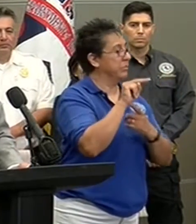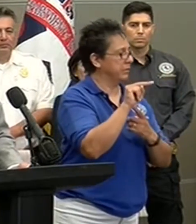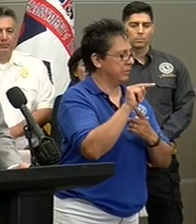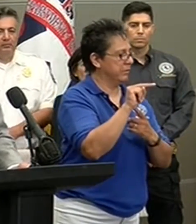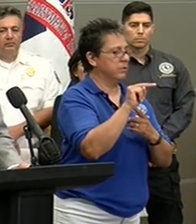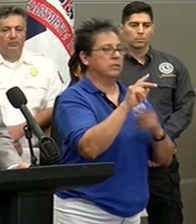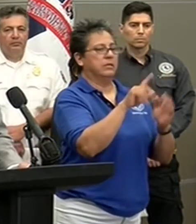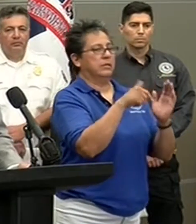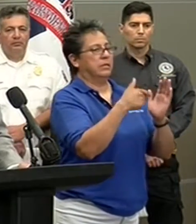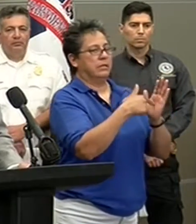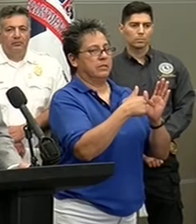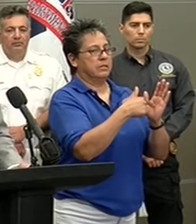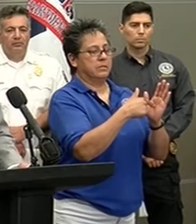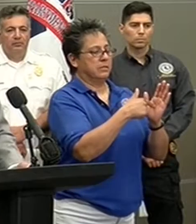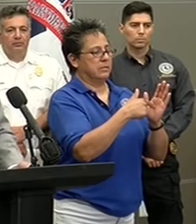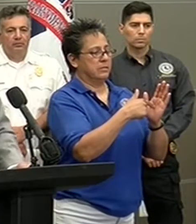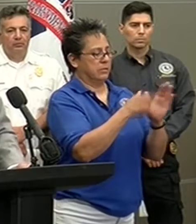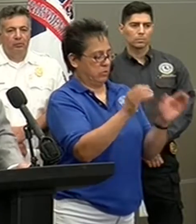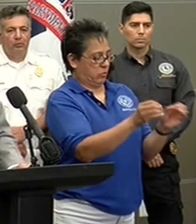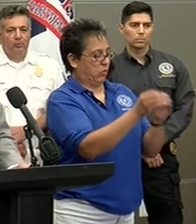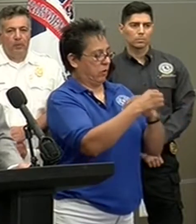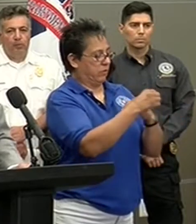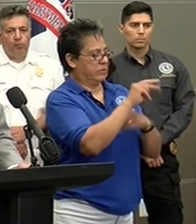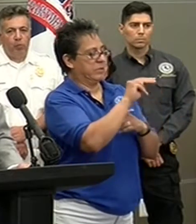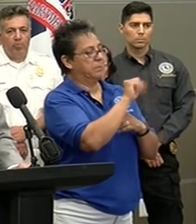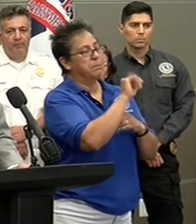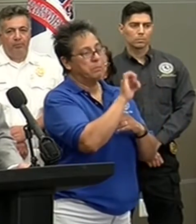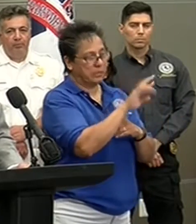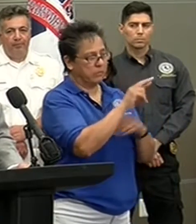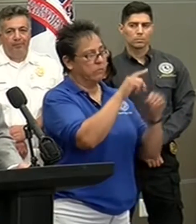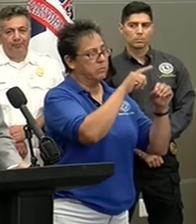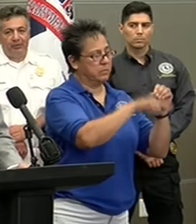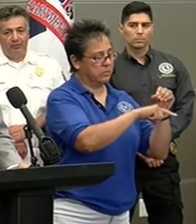that this is the office of the mayor of El Paso